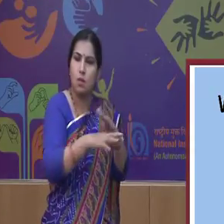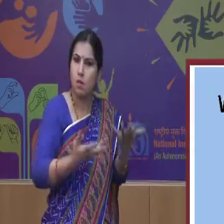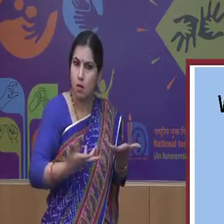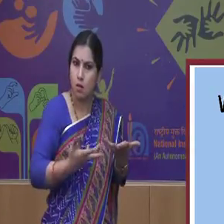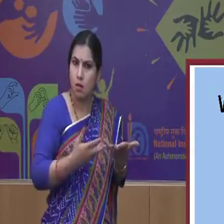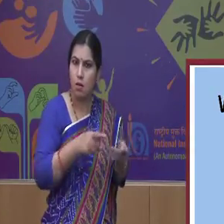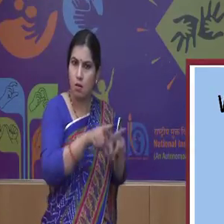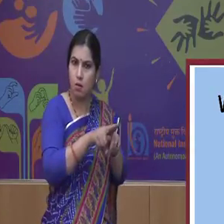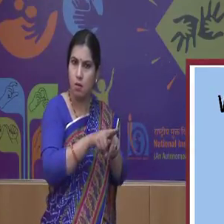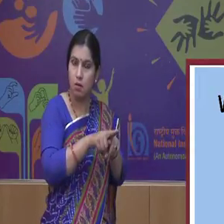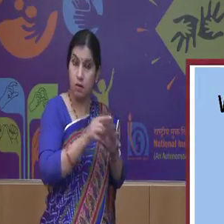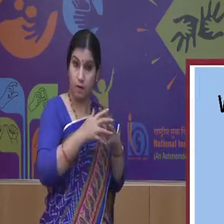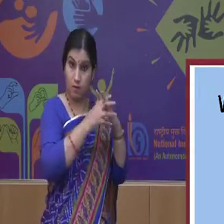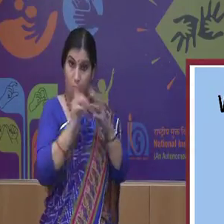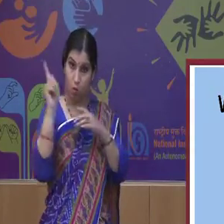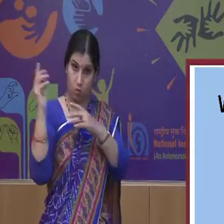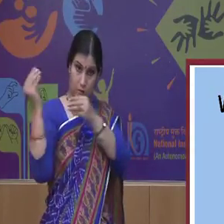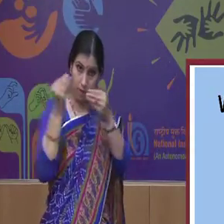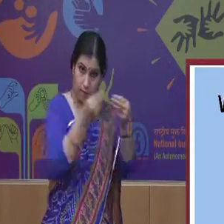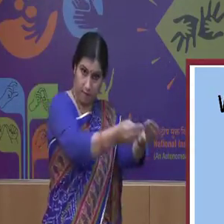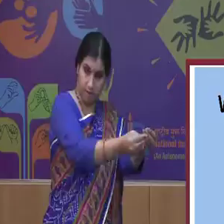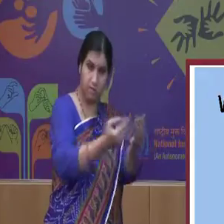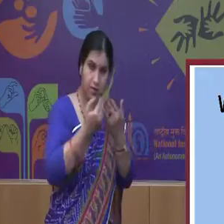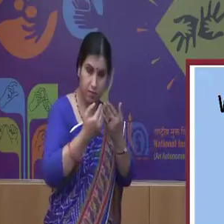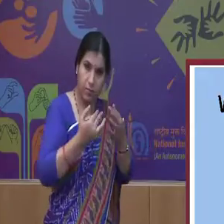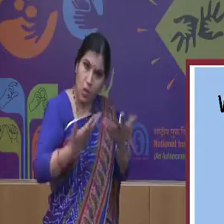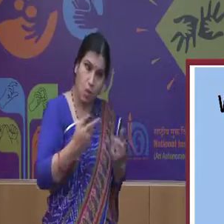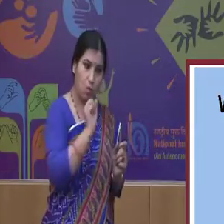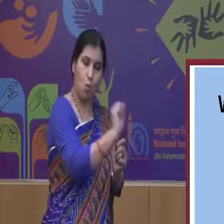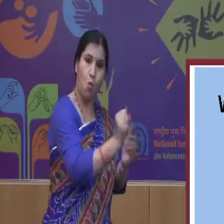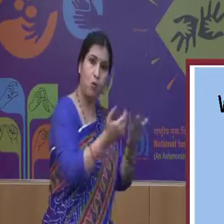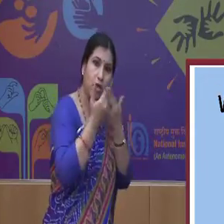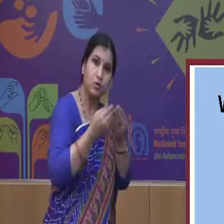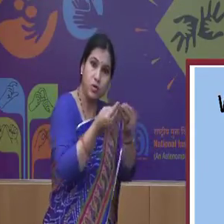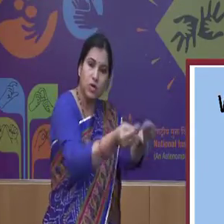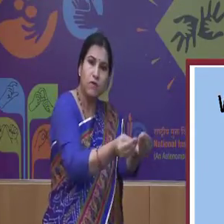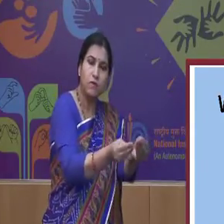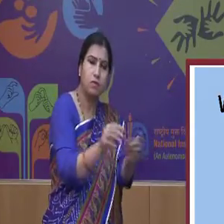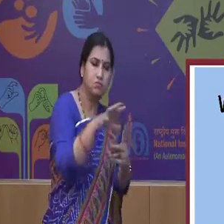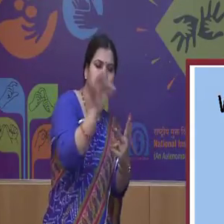Should it be Western education or Indian education?